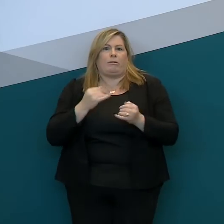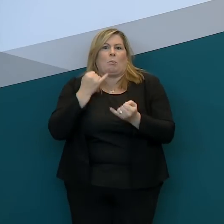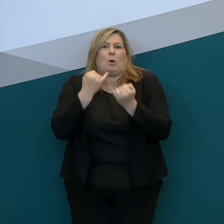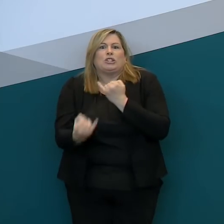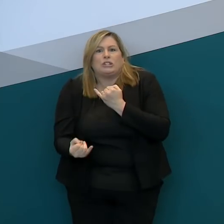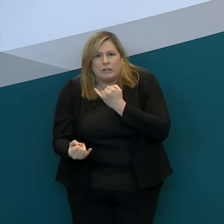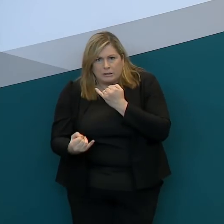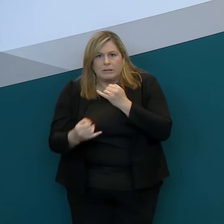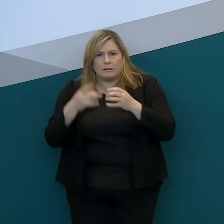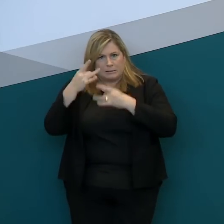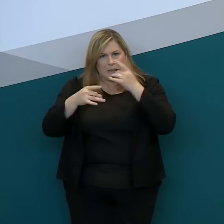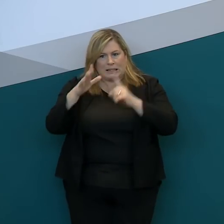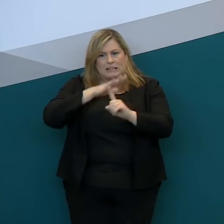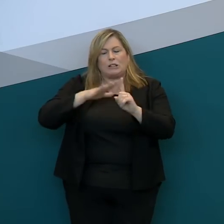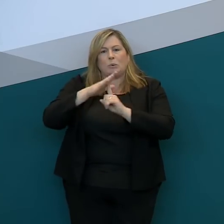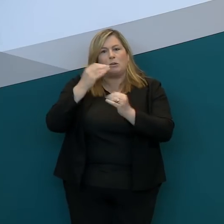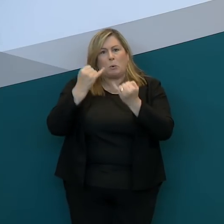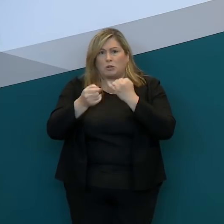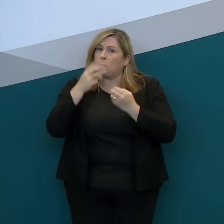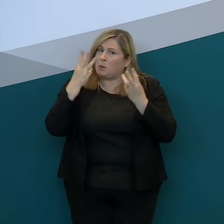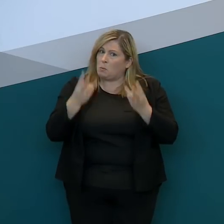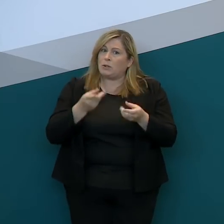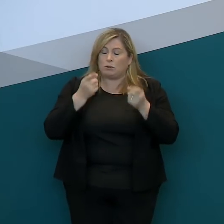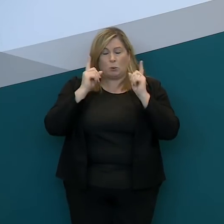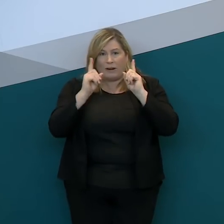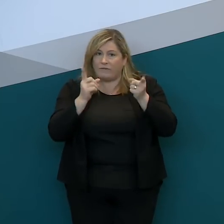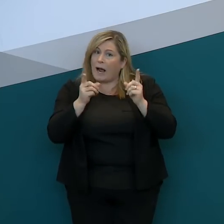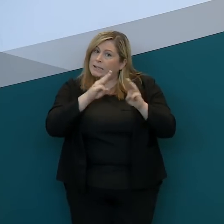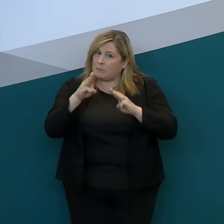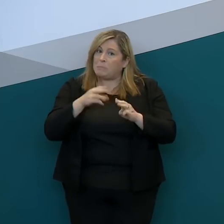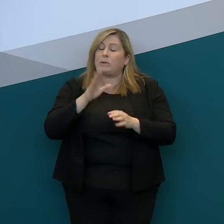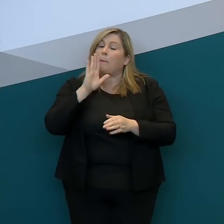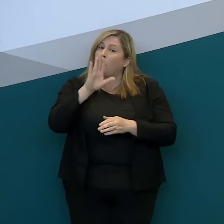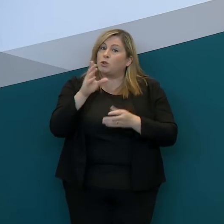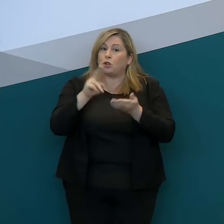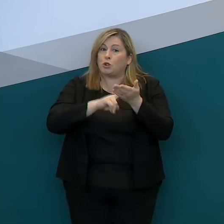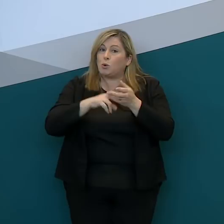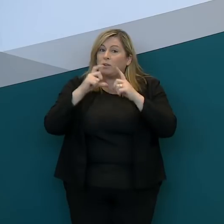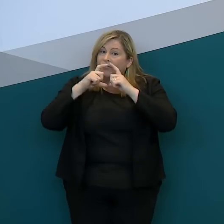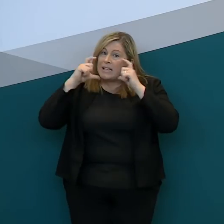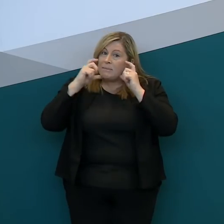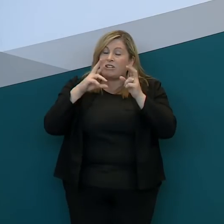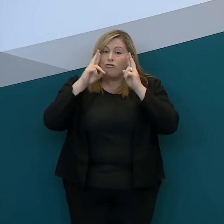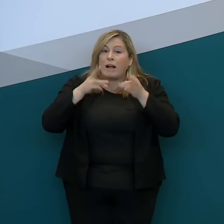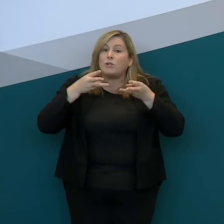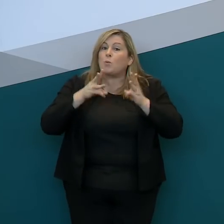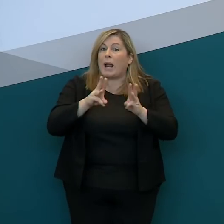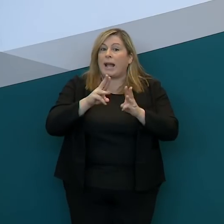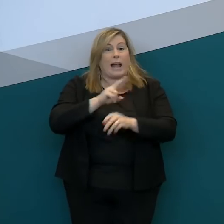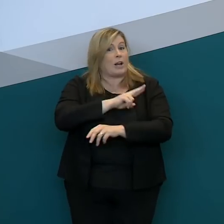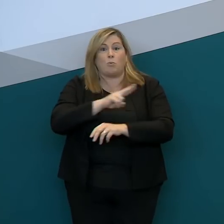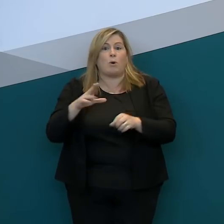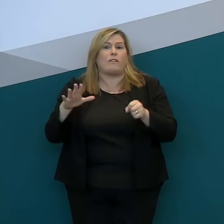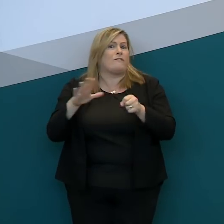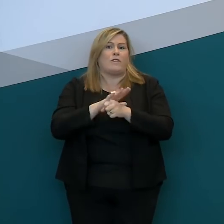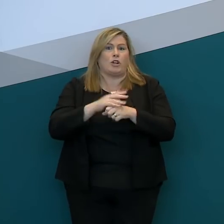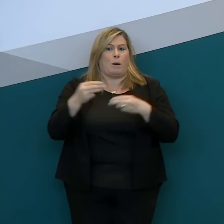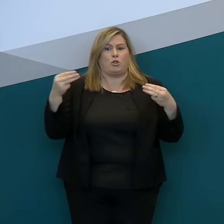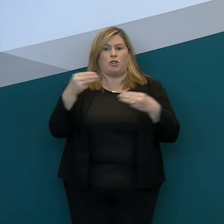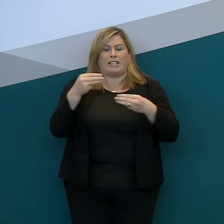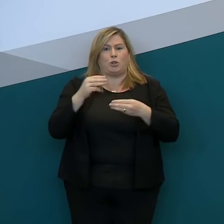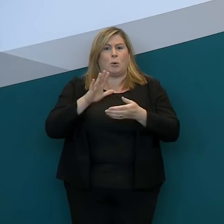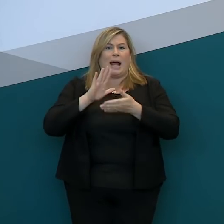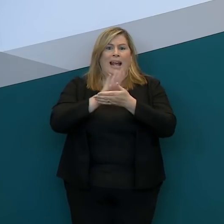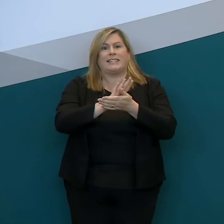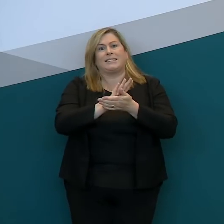increased risks as a result of that. So we do want to get that message across. There is a right way to do it. It does not protect you fully against the virus. It will